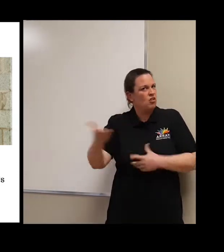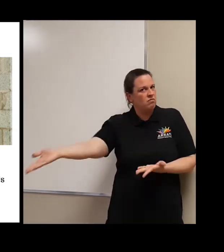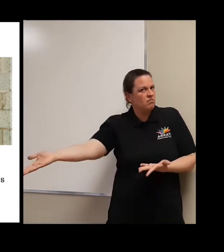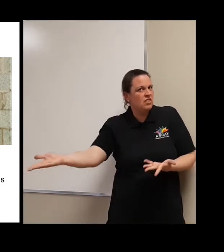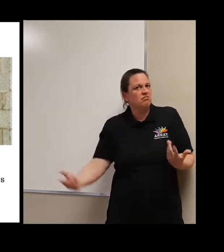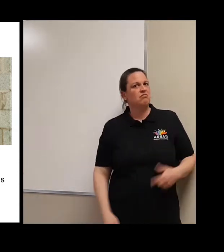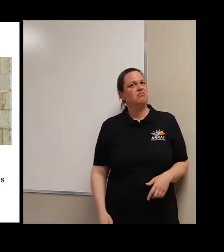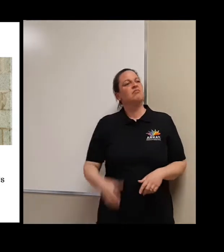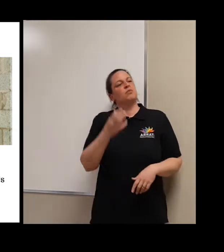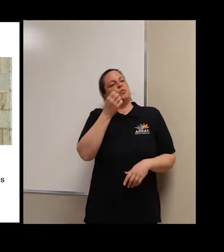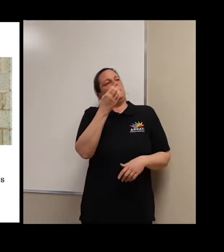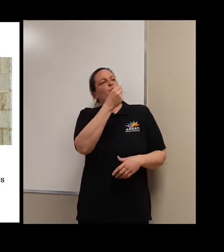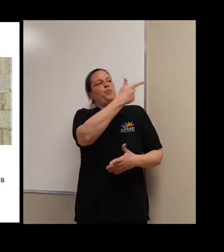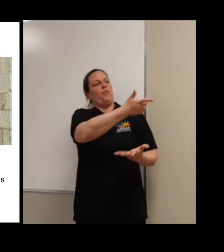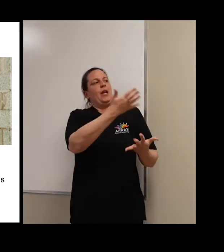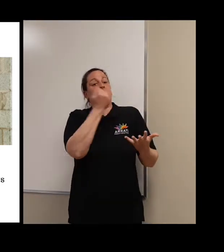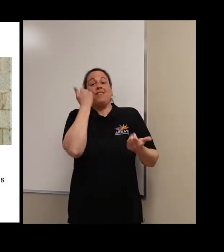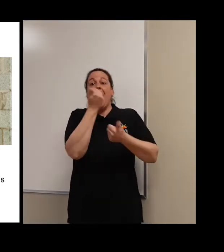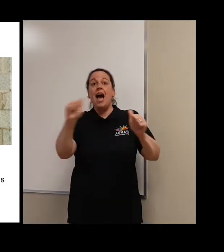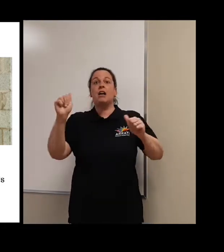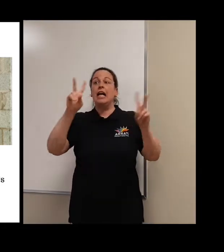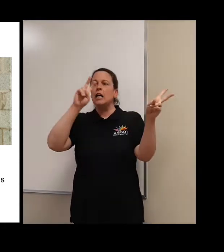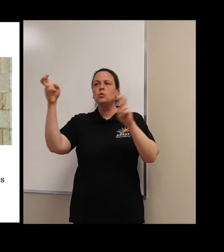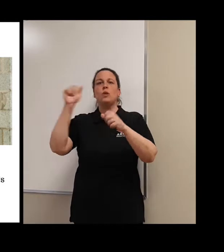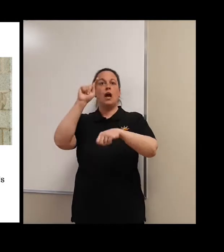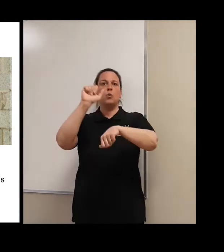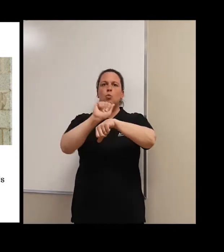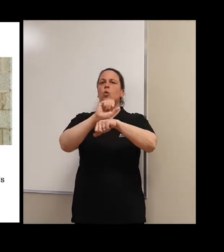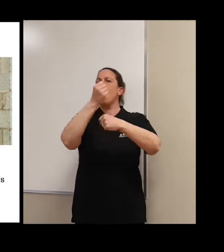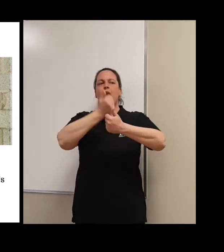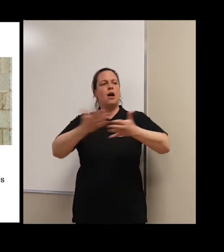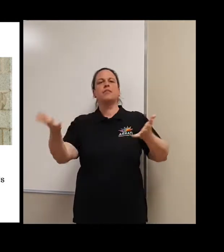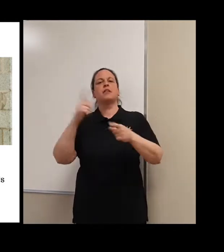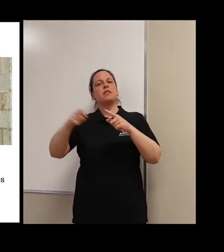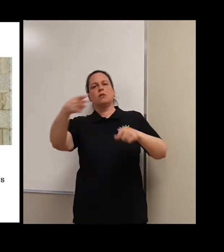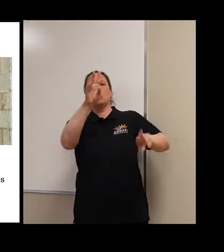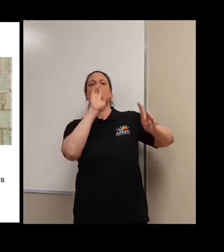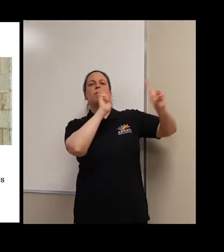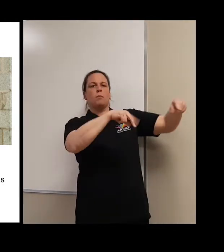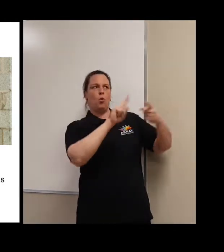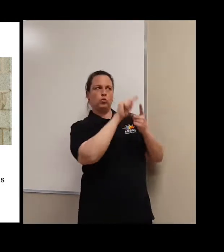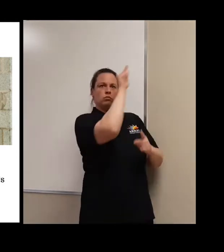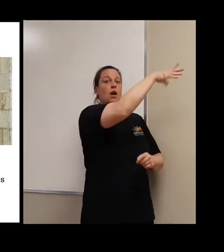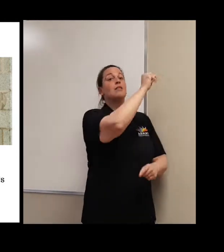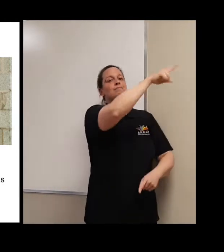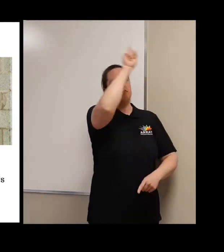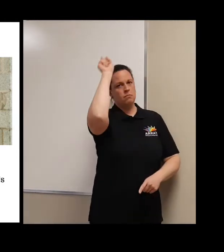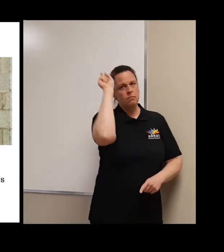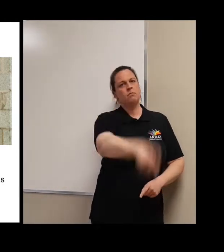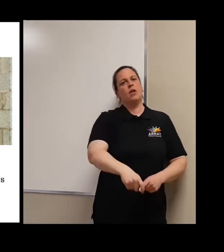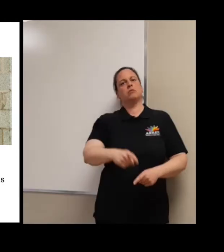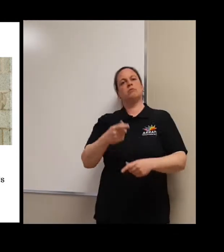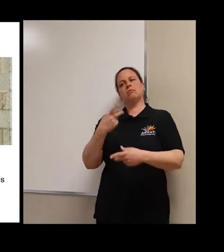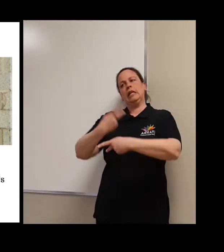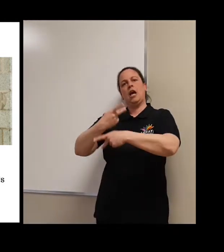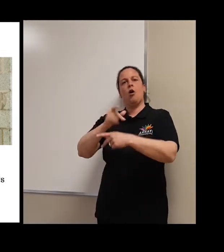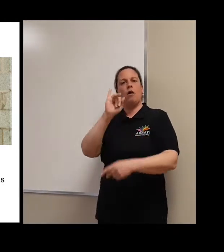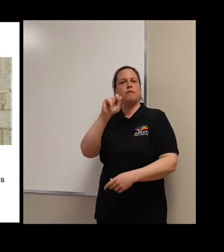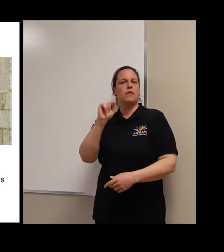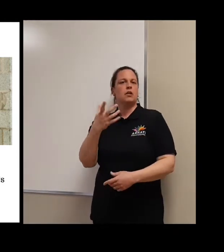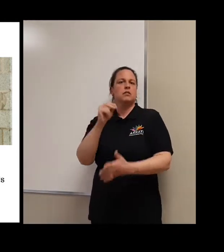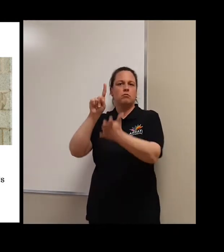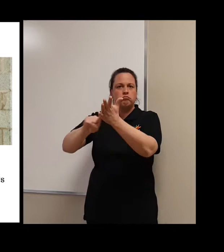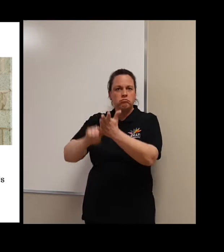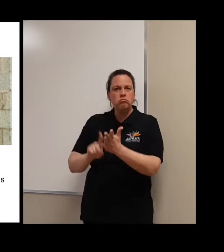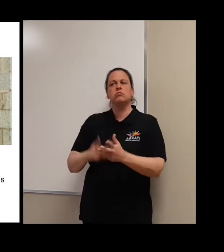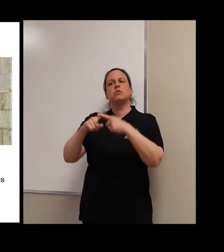not yet resolved. The government's responsibility is to address concerns from workers in all workplaces to make